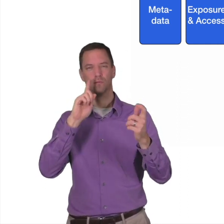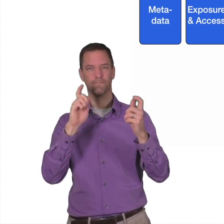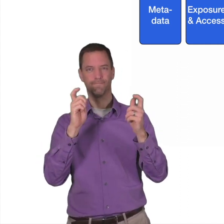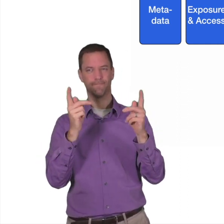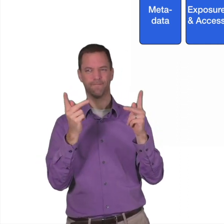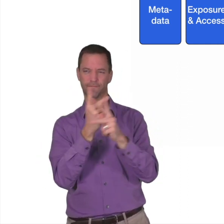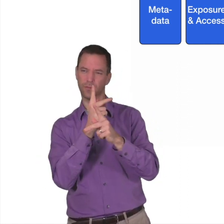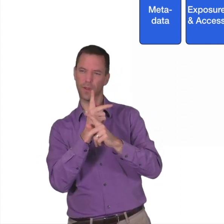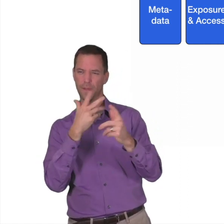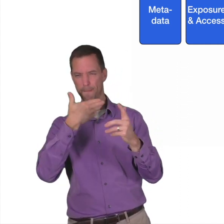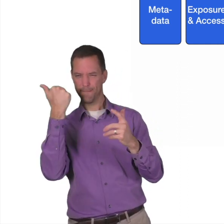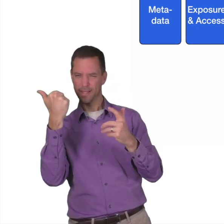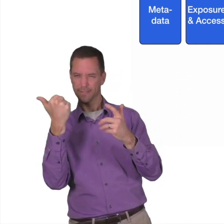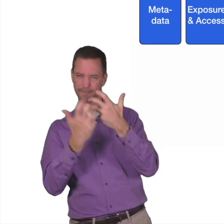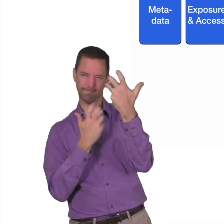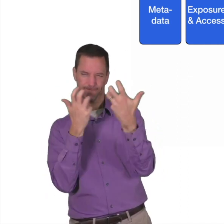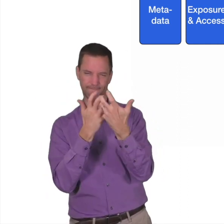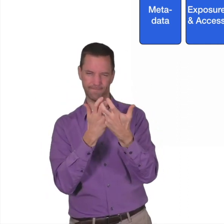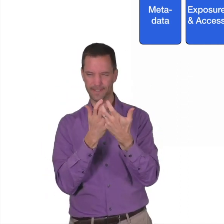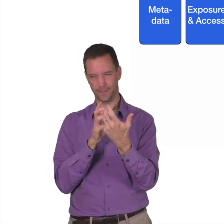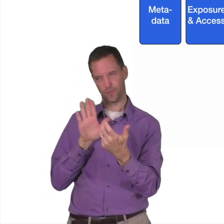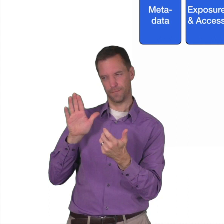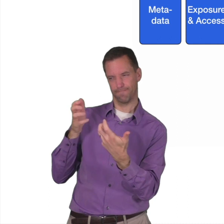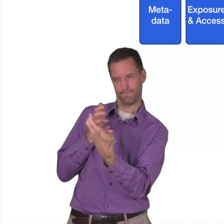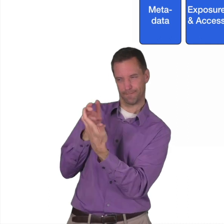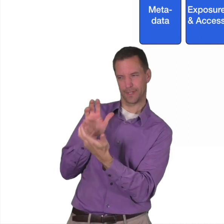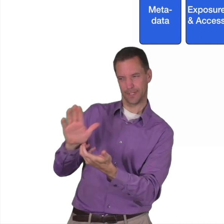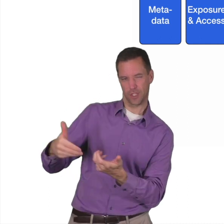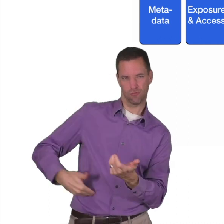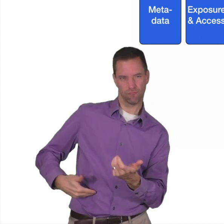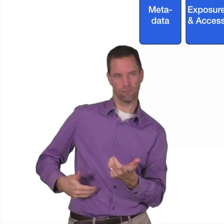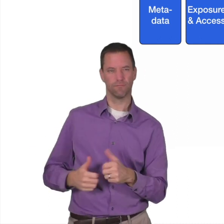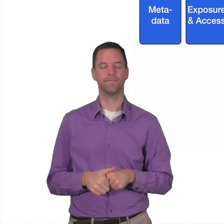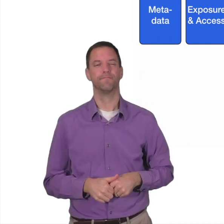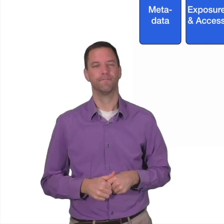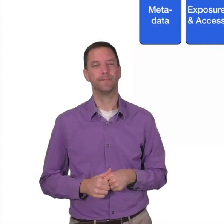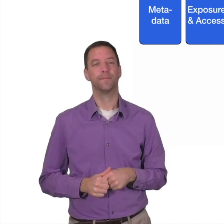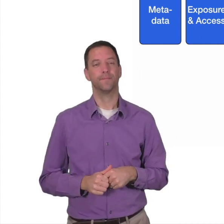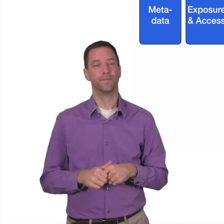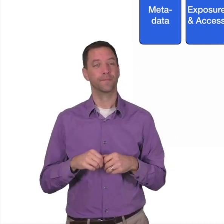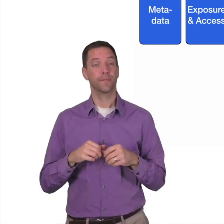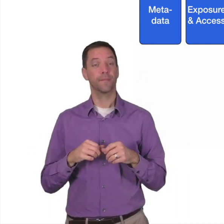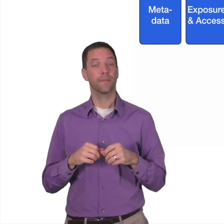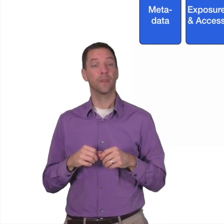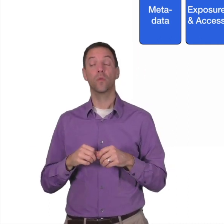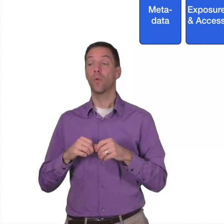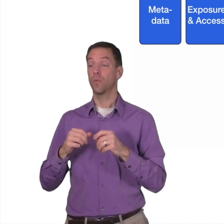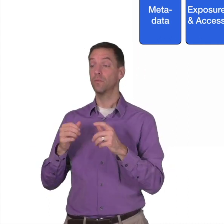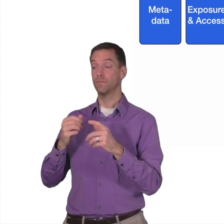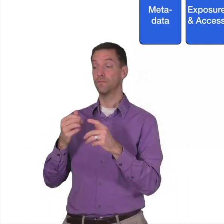10% each, 10, 20, 30, 40%, to create the best fit that matches their intuition.